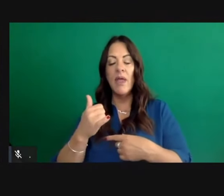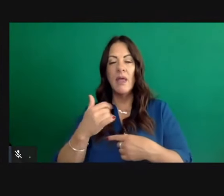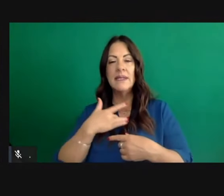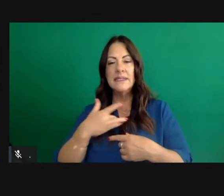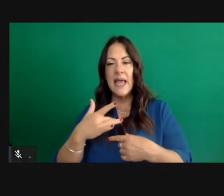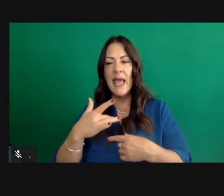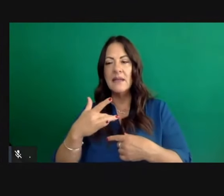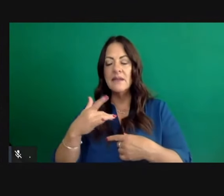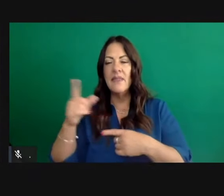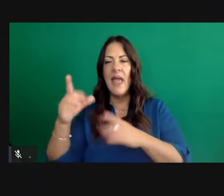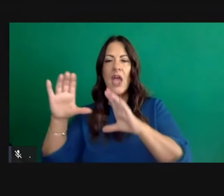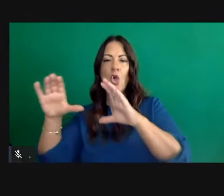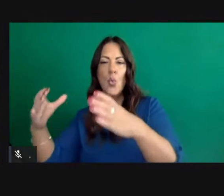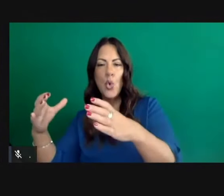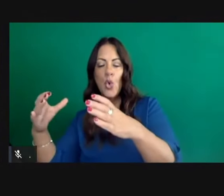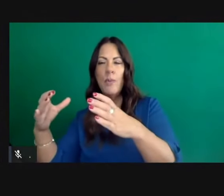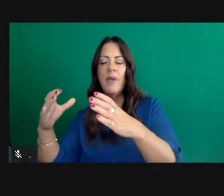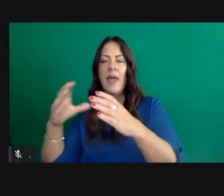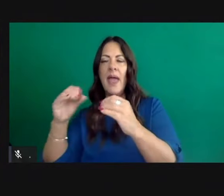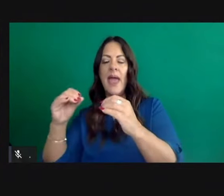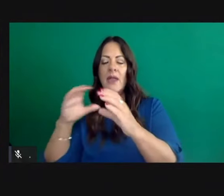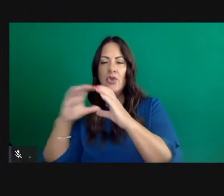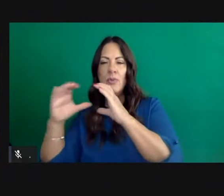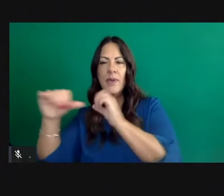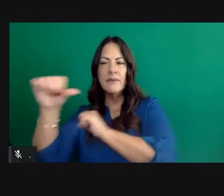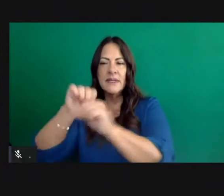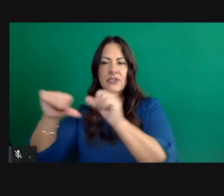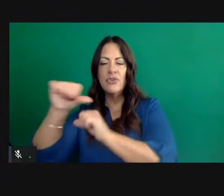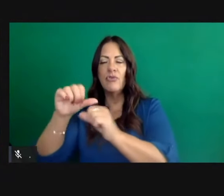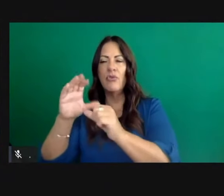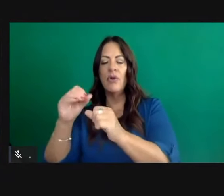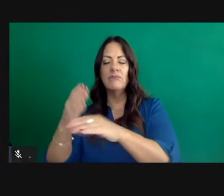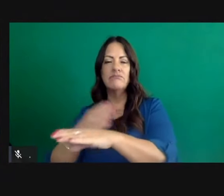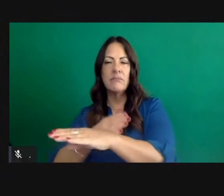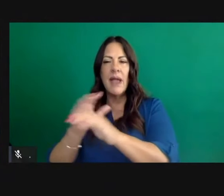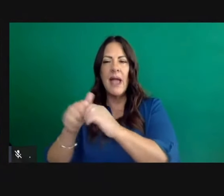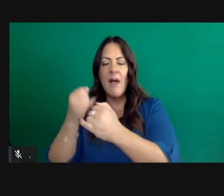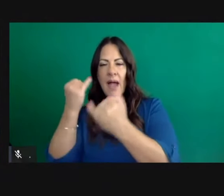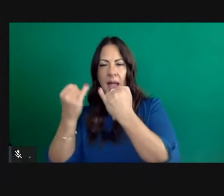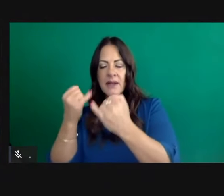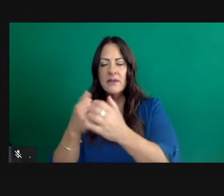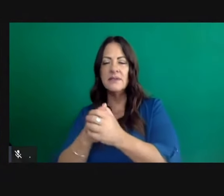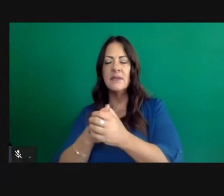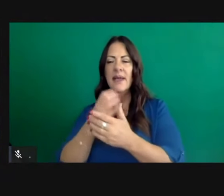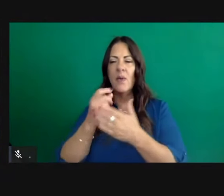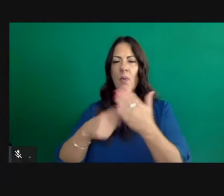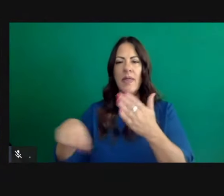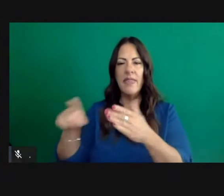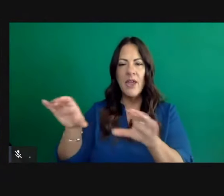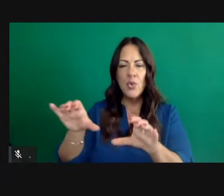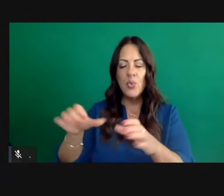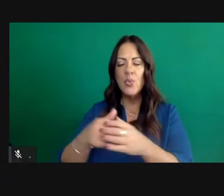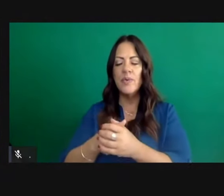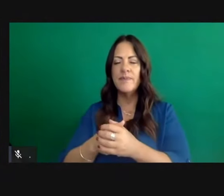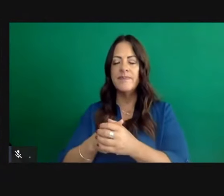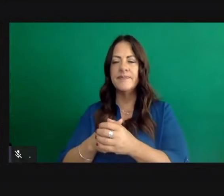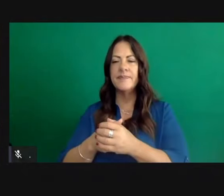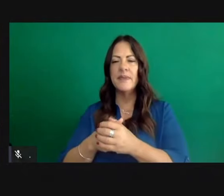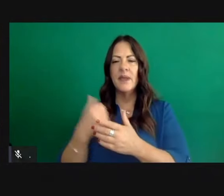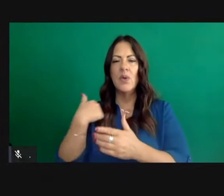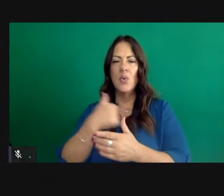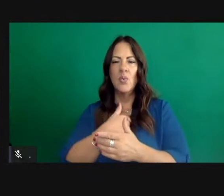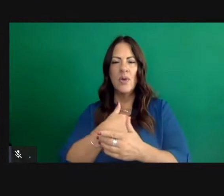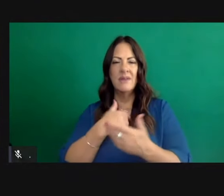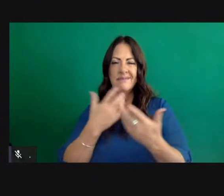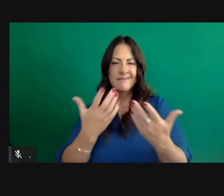plan together, and the Bay Area has certainly been a leader in this throughout the response, and again, are considering